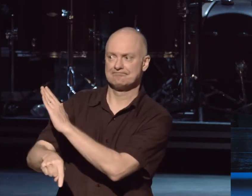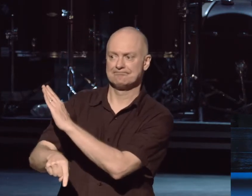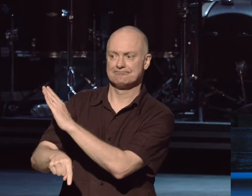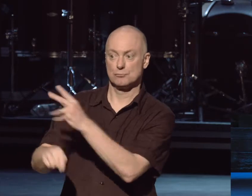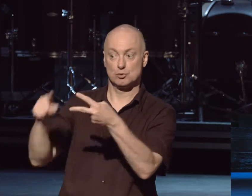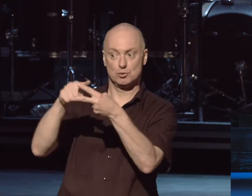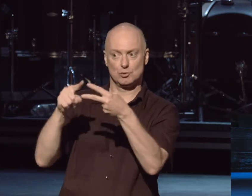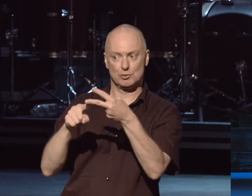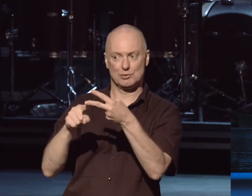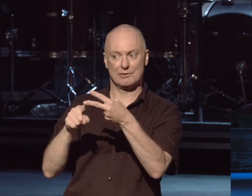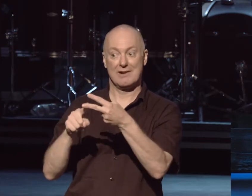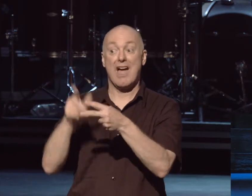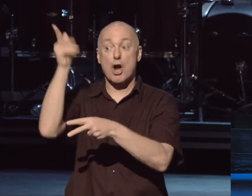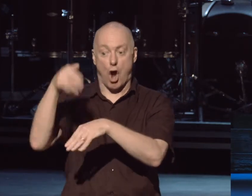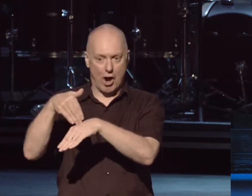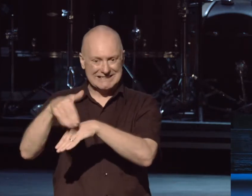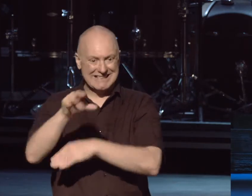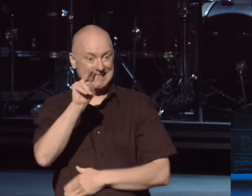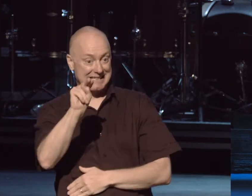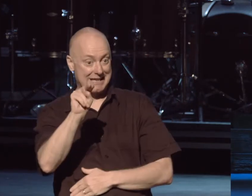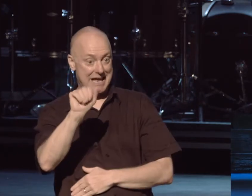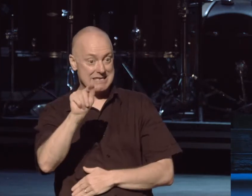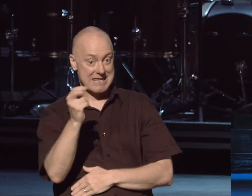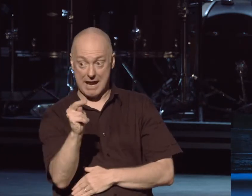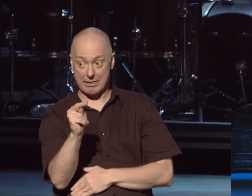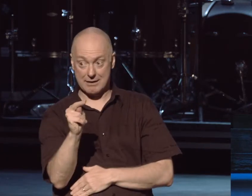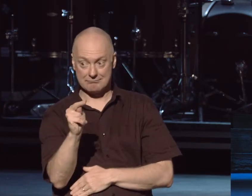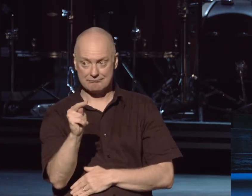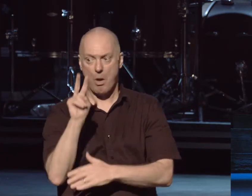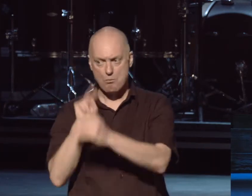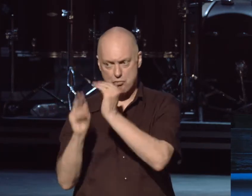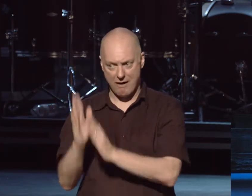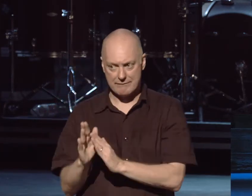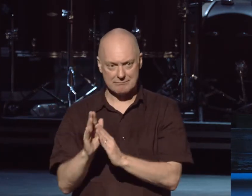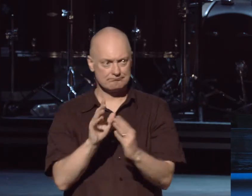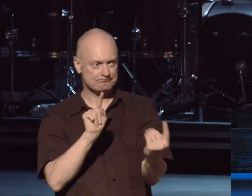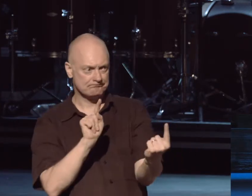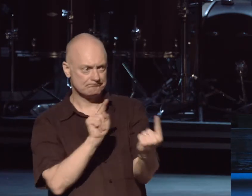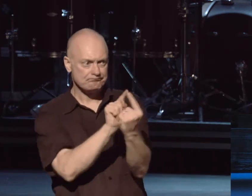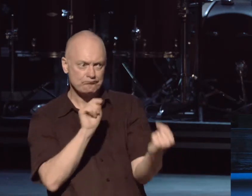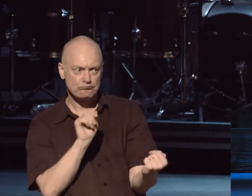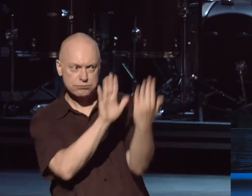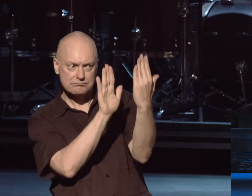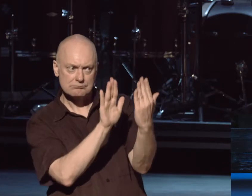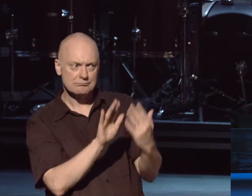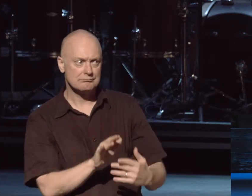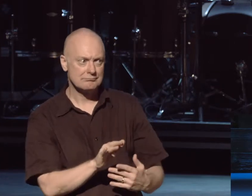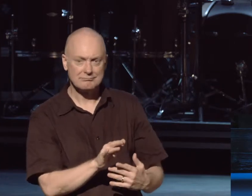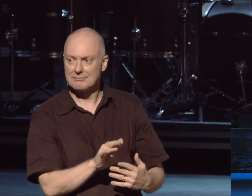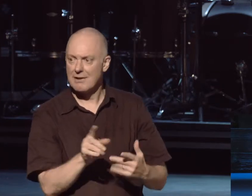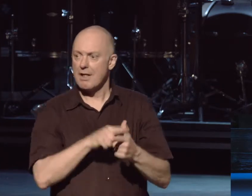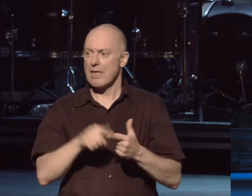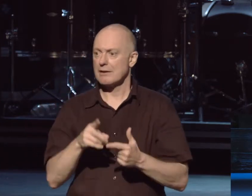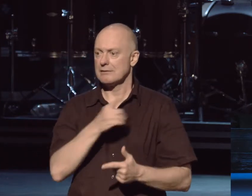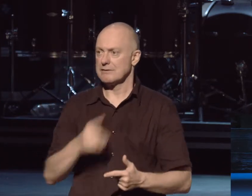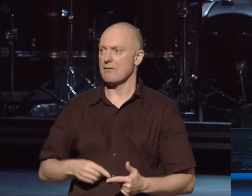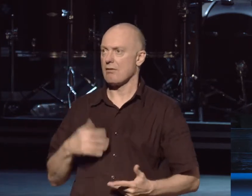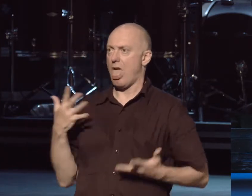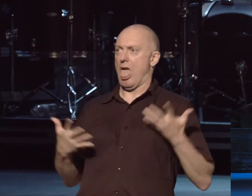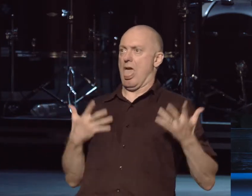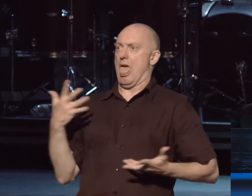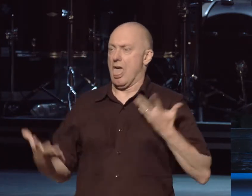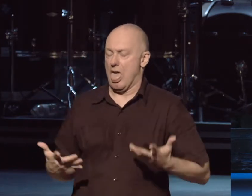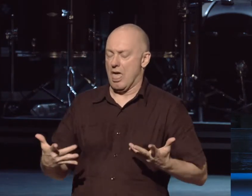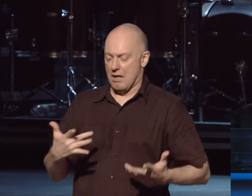Bathsheba. Nathan is then sent by God. God sends Nathan to confront David. David's sin is then